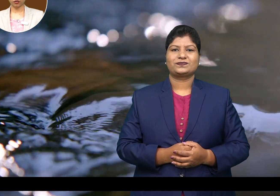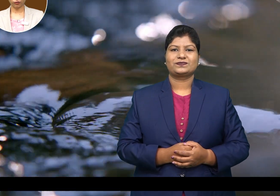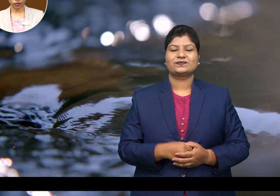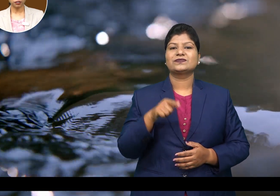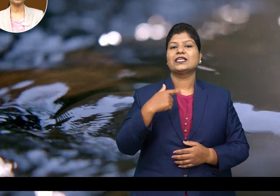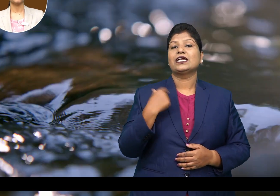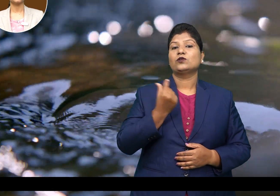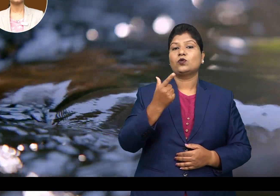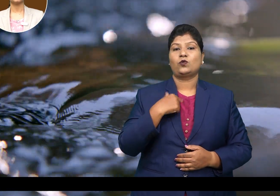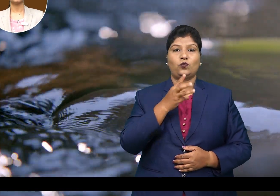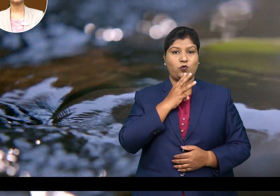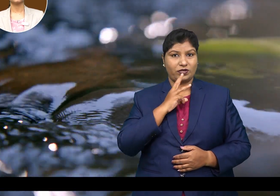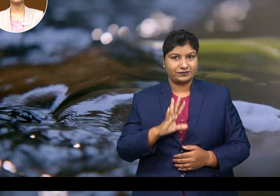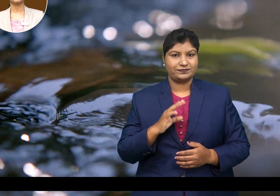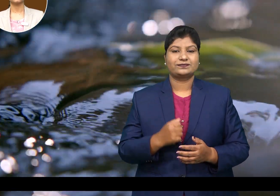Use of water.